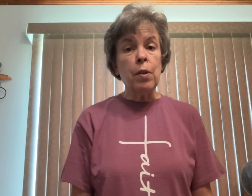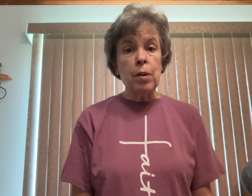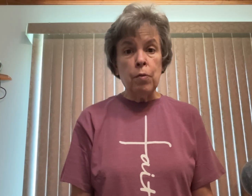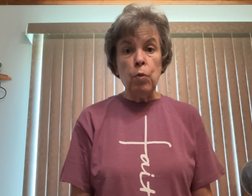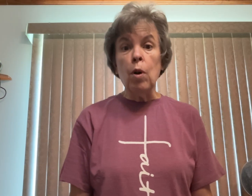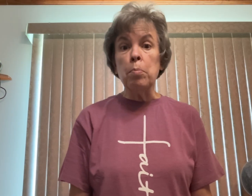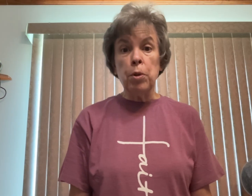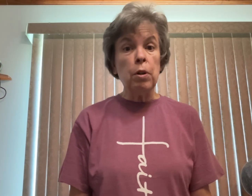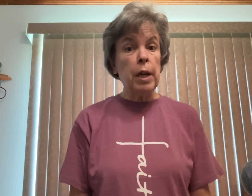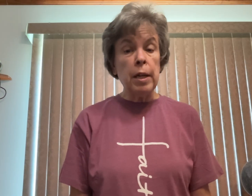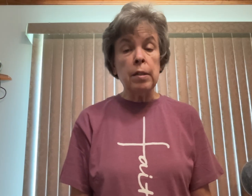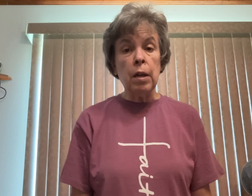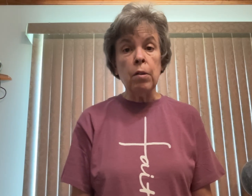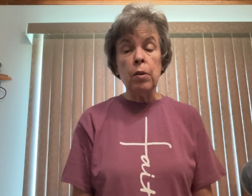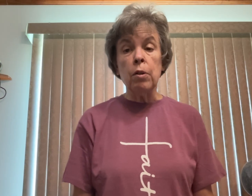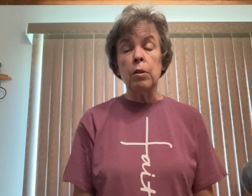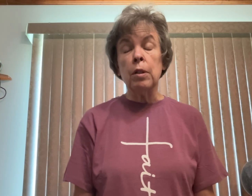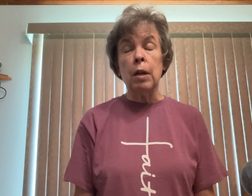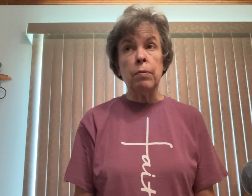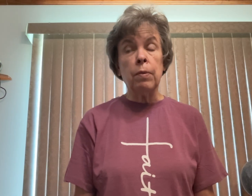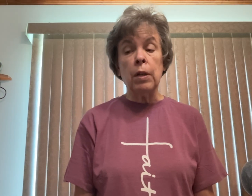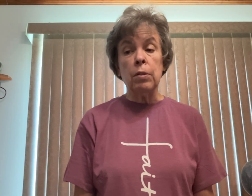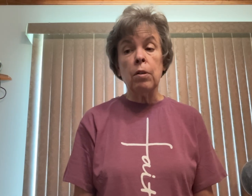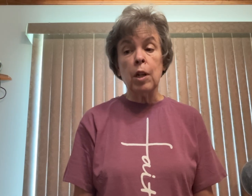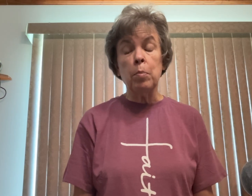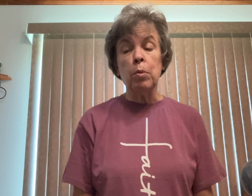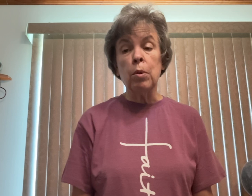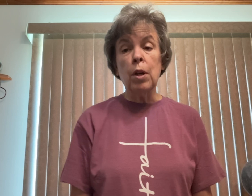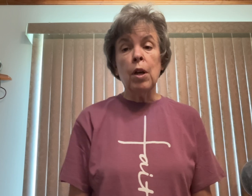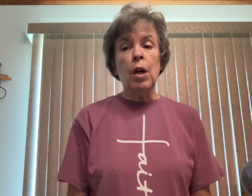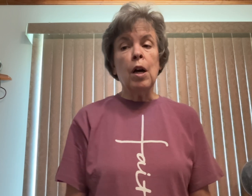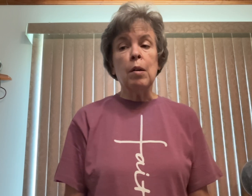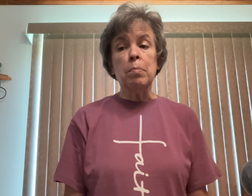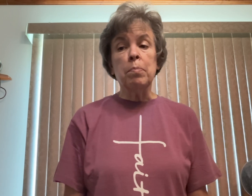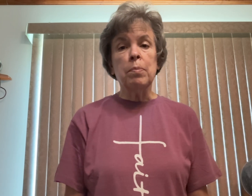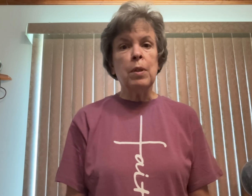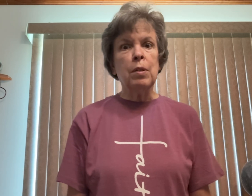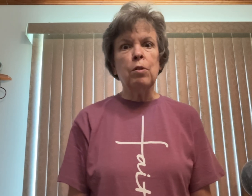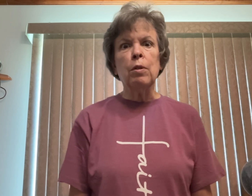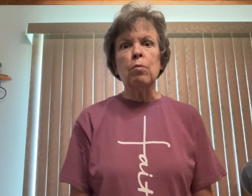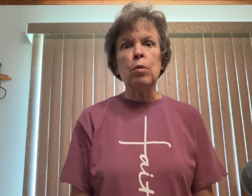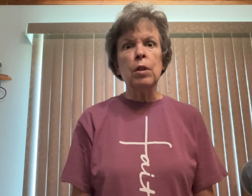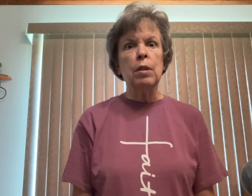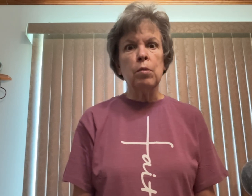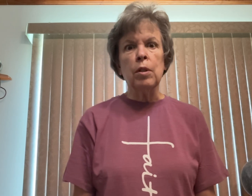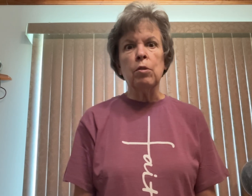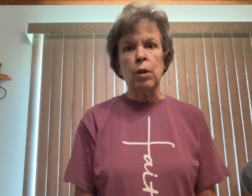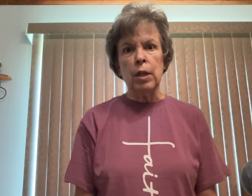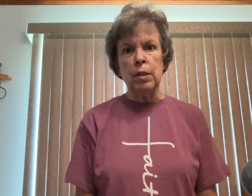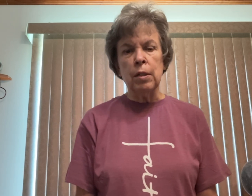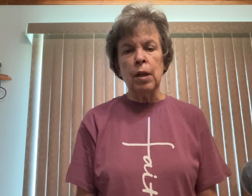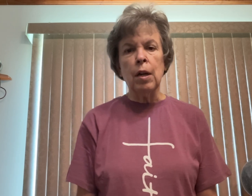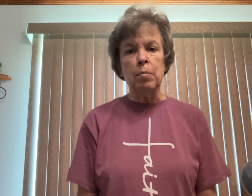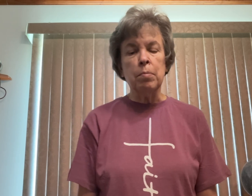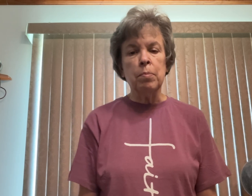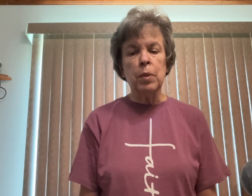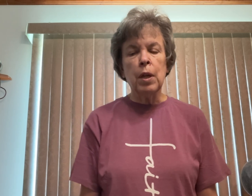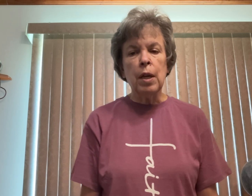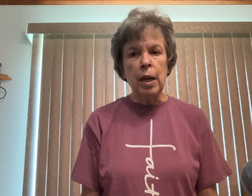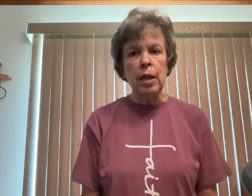if you want pure ASL, I saw a couple doing really, really great